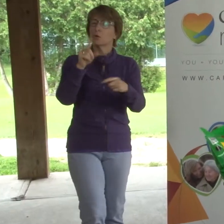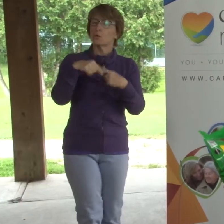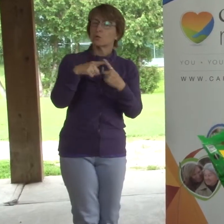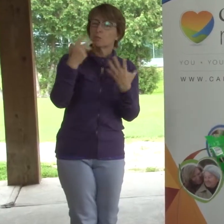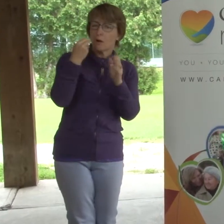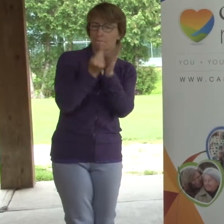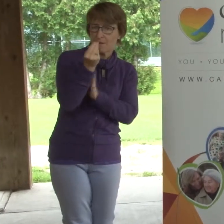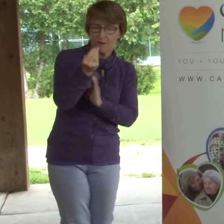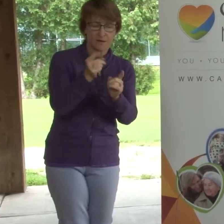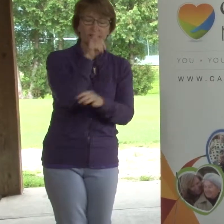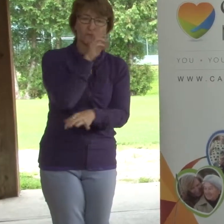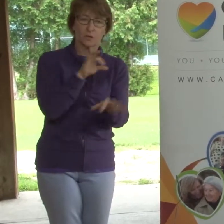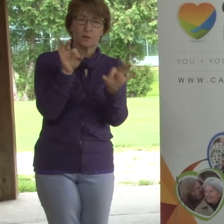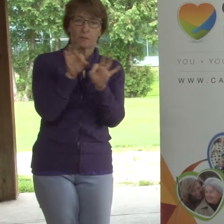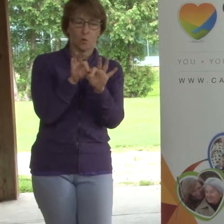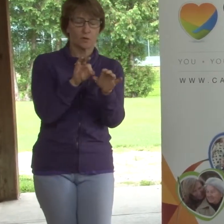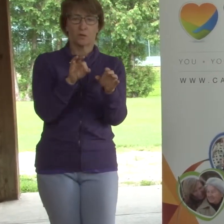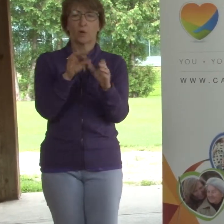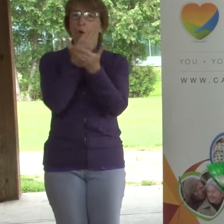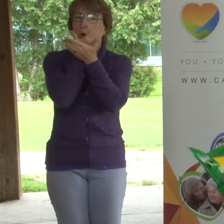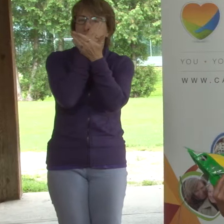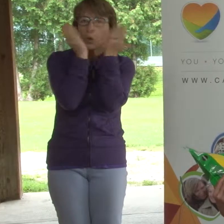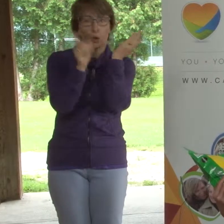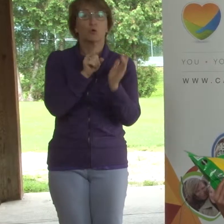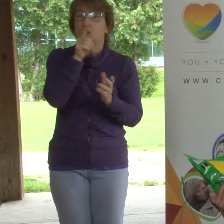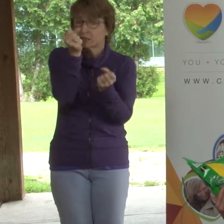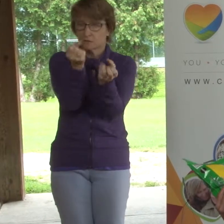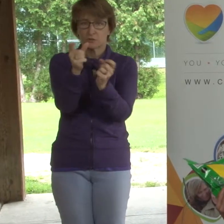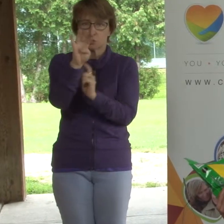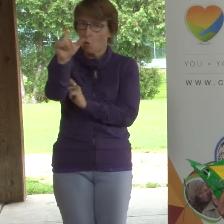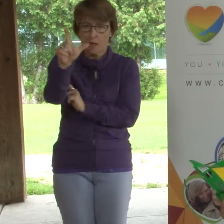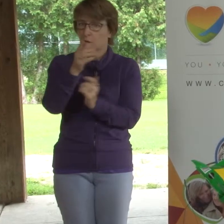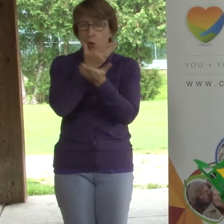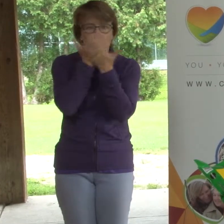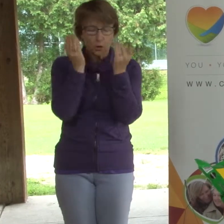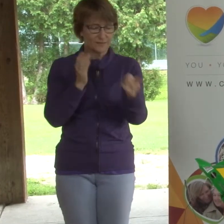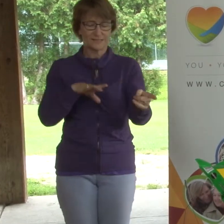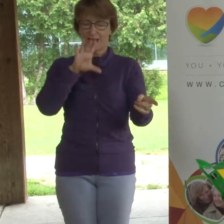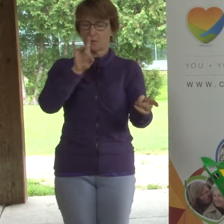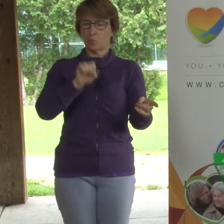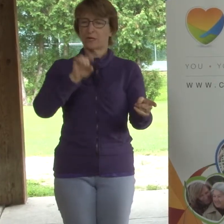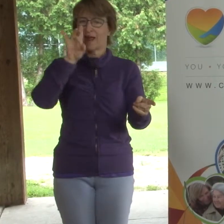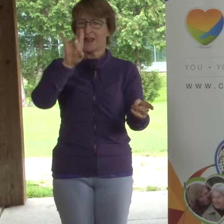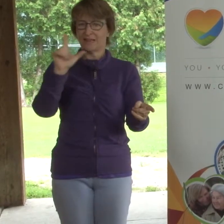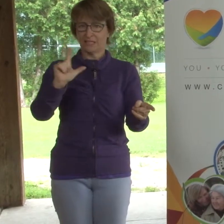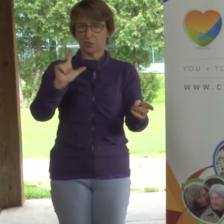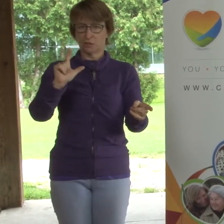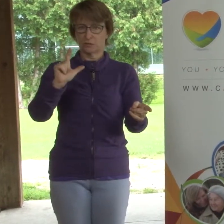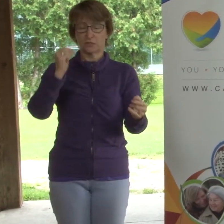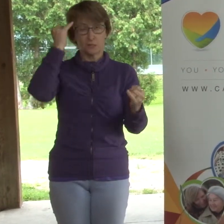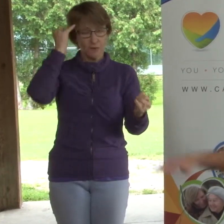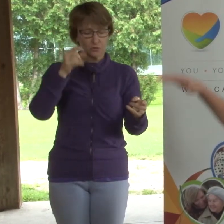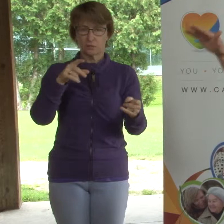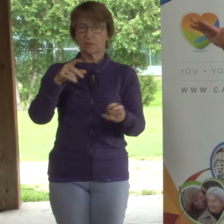mix soil that you get one that's soilless. This is 8.8 liters. If you think about that being